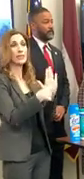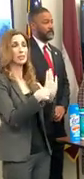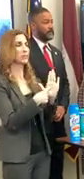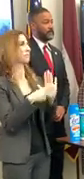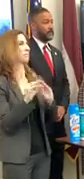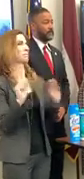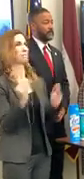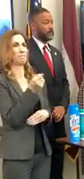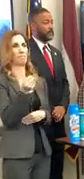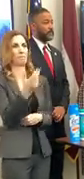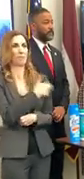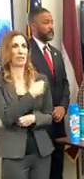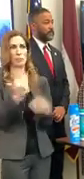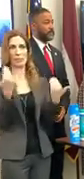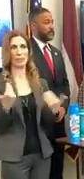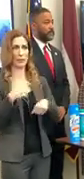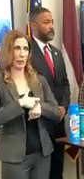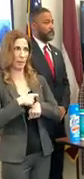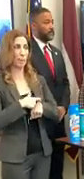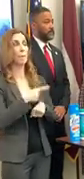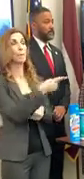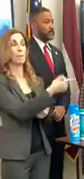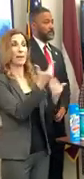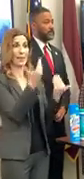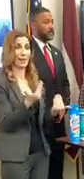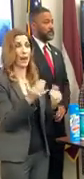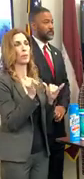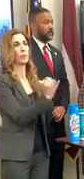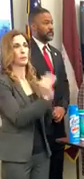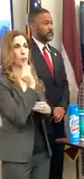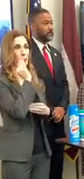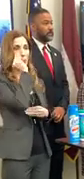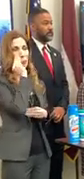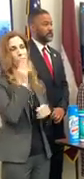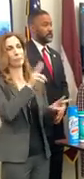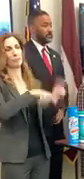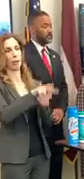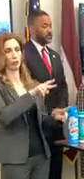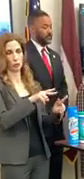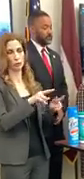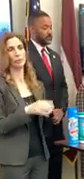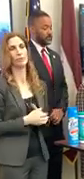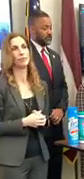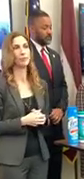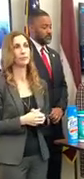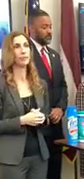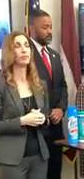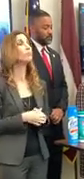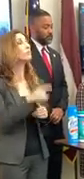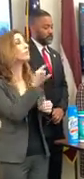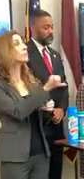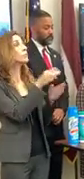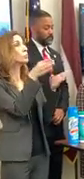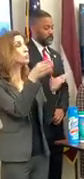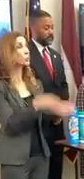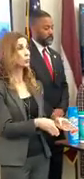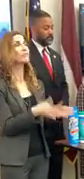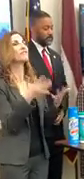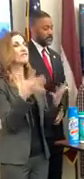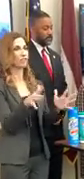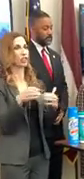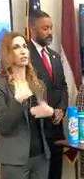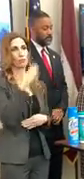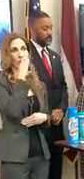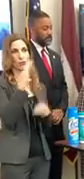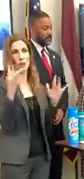require hospitalization, and he is currently at home being monitored. This individual had direct